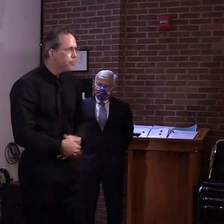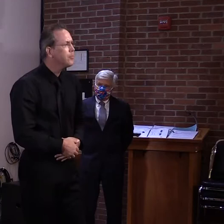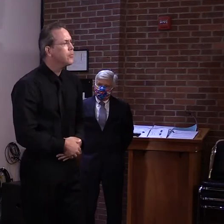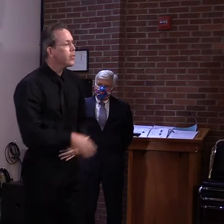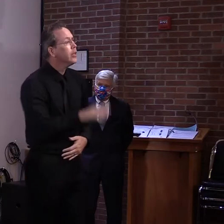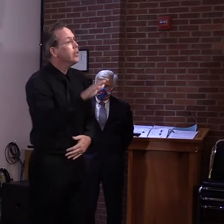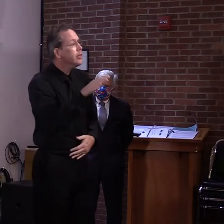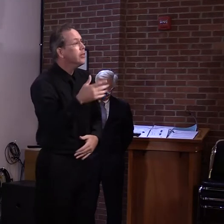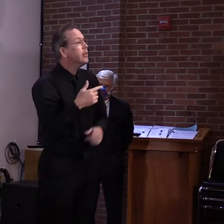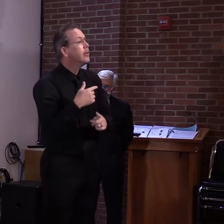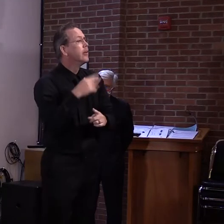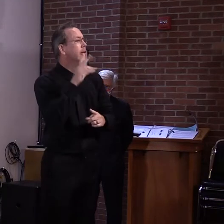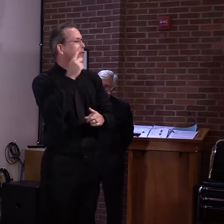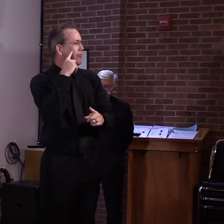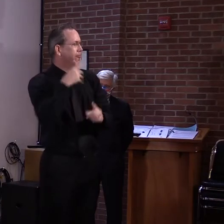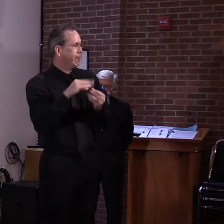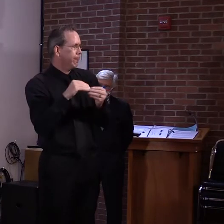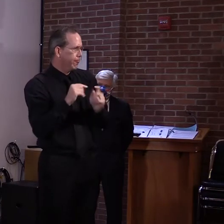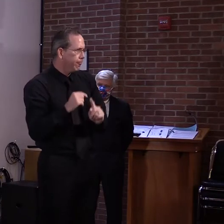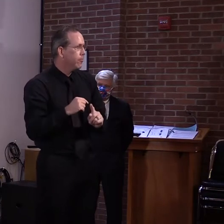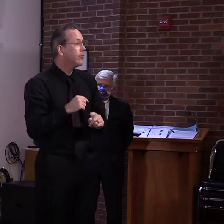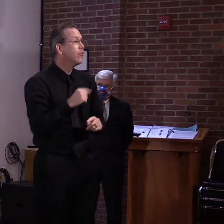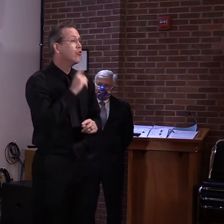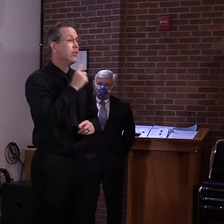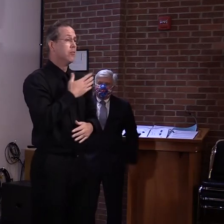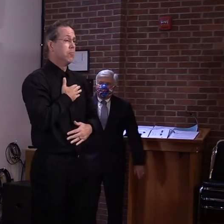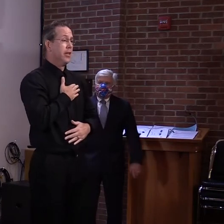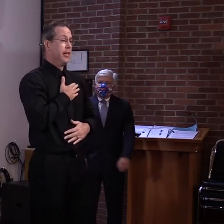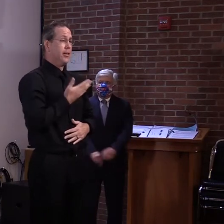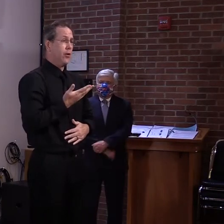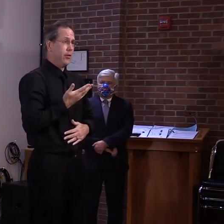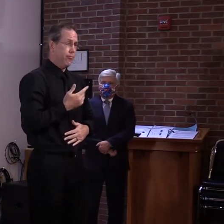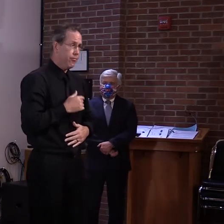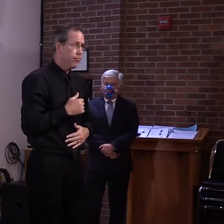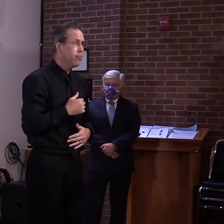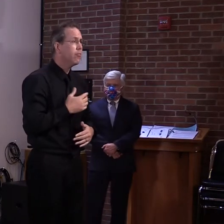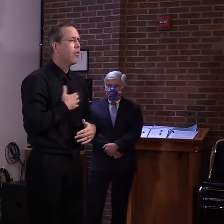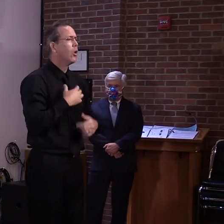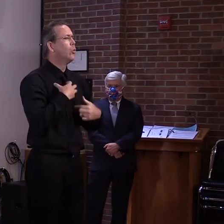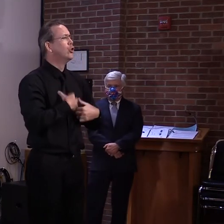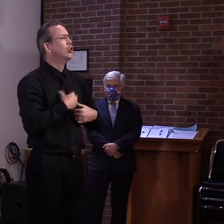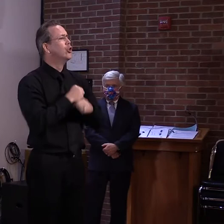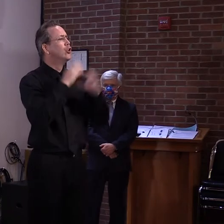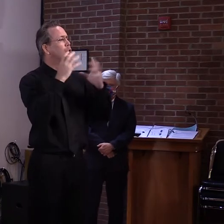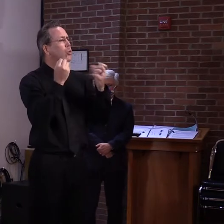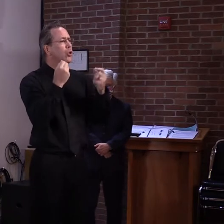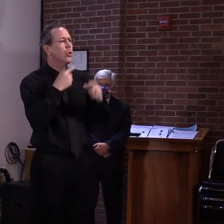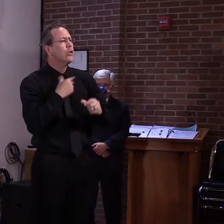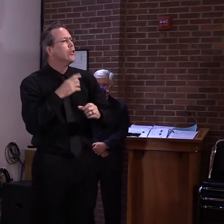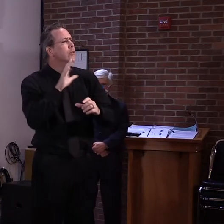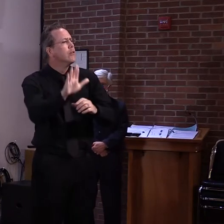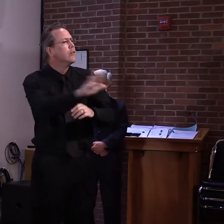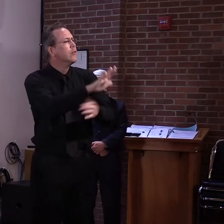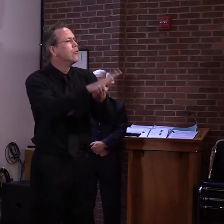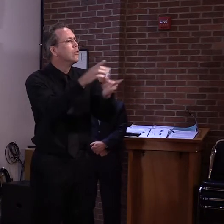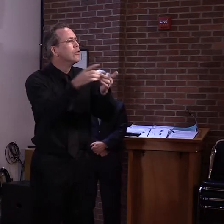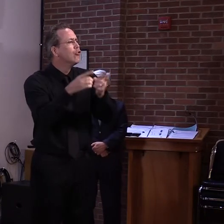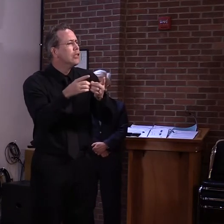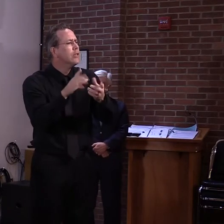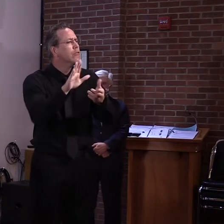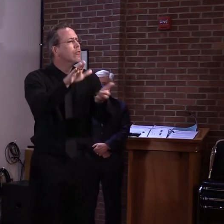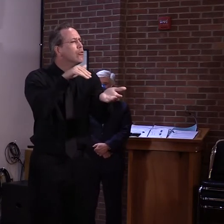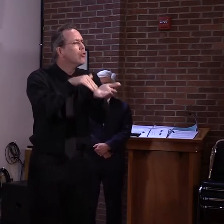and those of those pediatricians and health experts that came to this press conference and advocated for